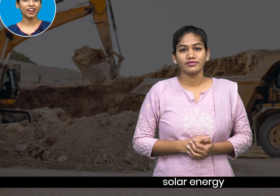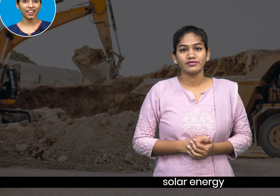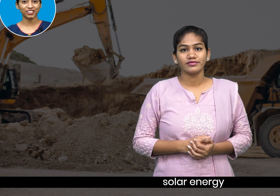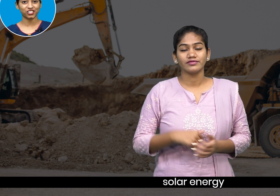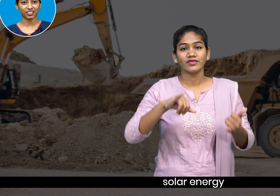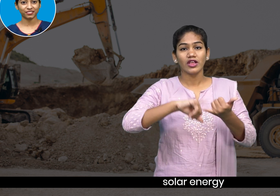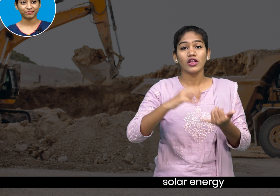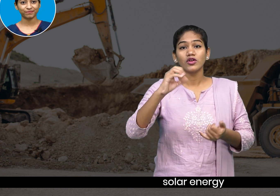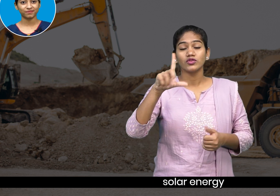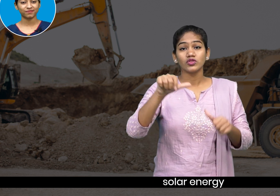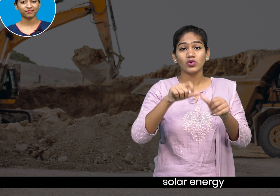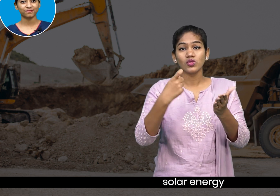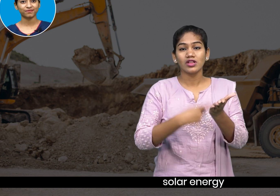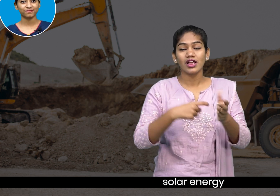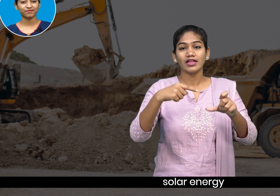Solar energy.